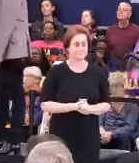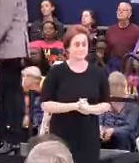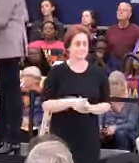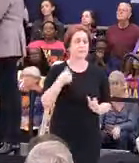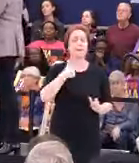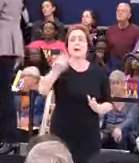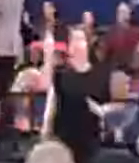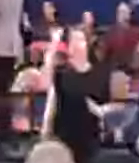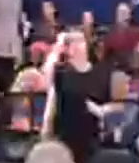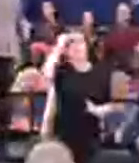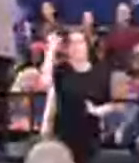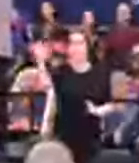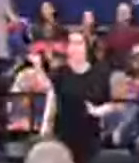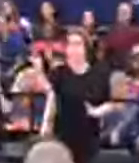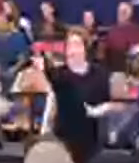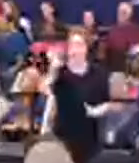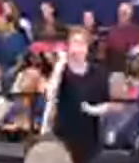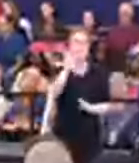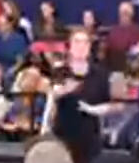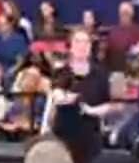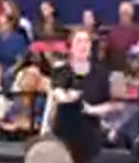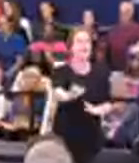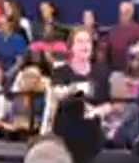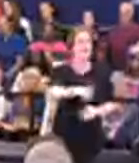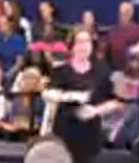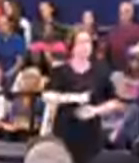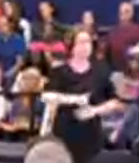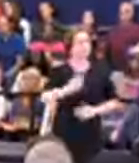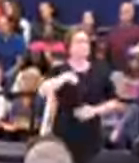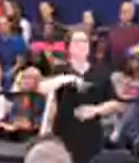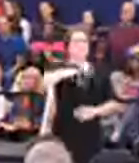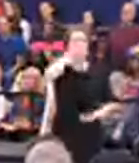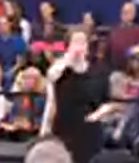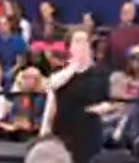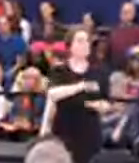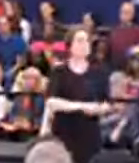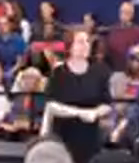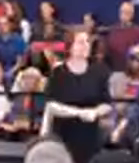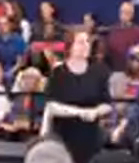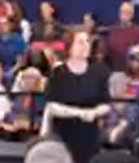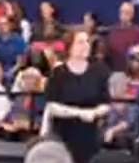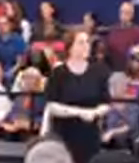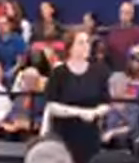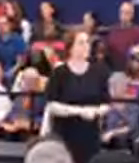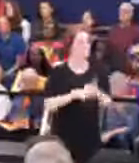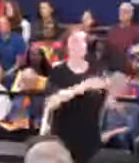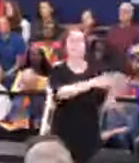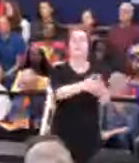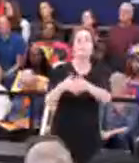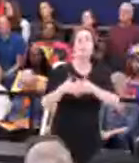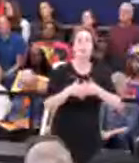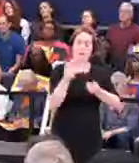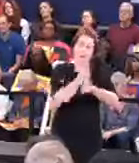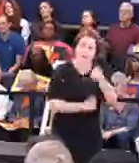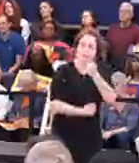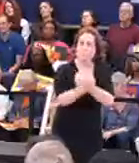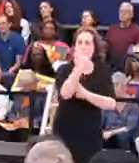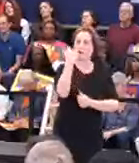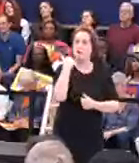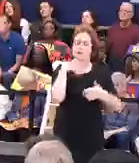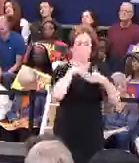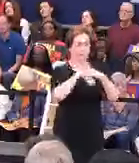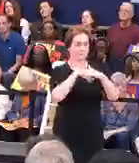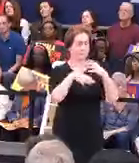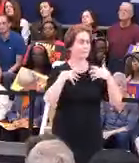And I know it is because of that spirit that we believe in an America where everyone will have access